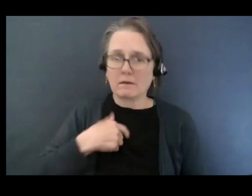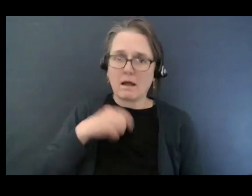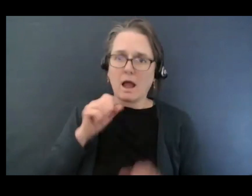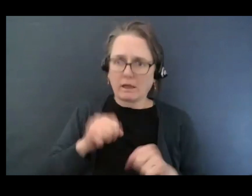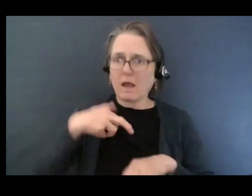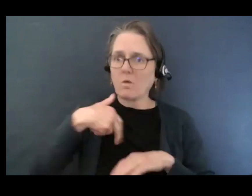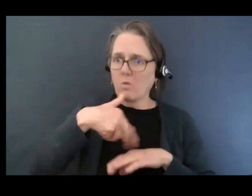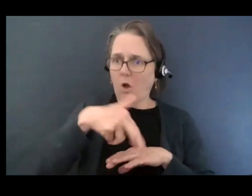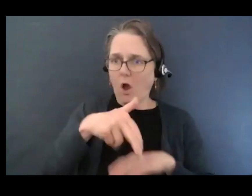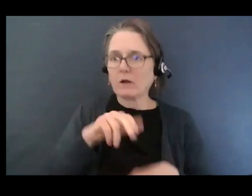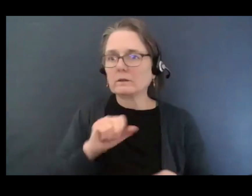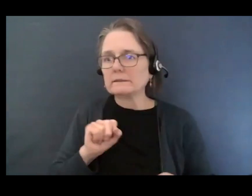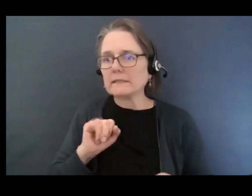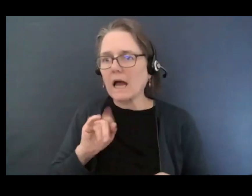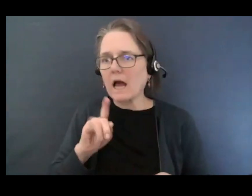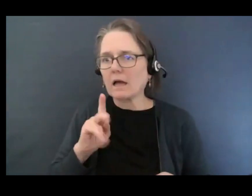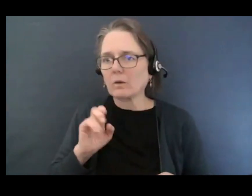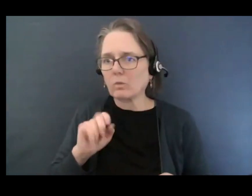lack of curb cuts.